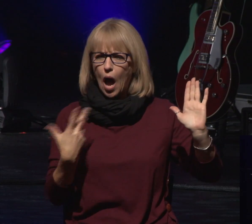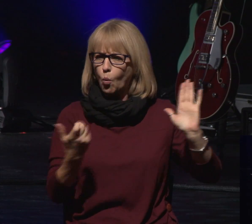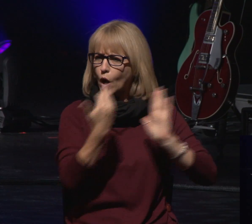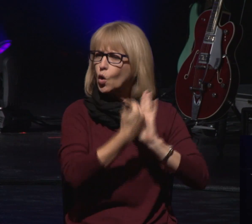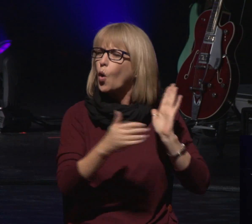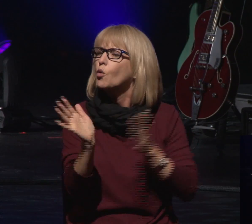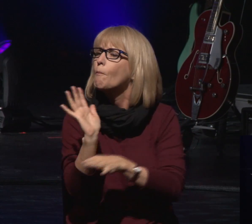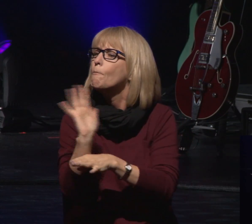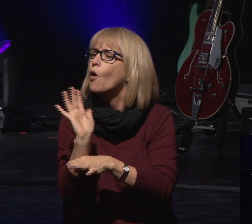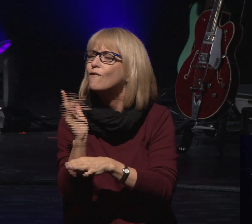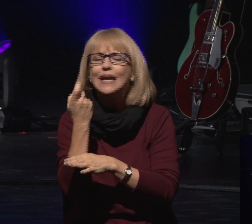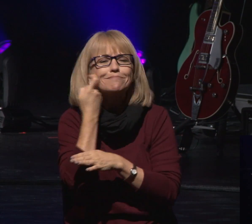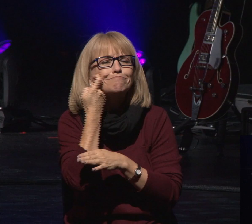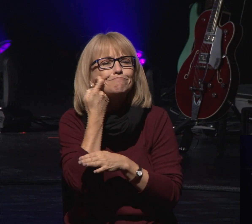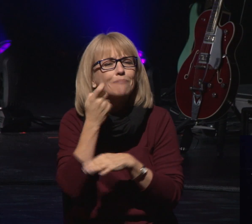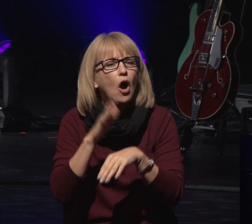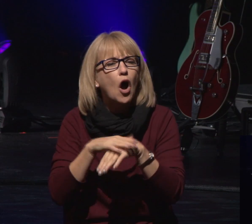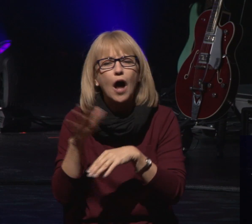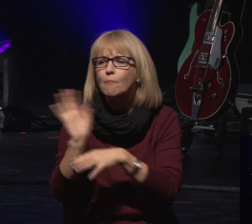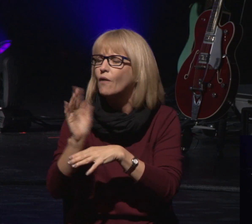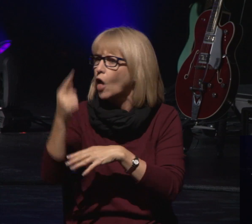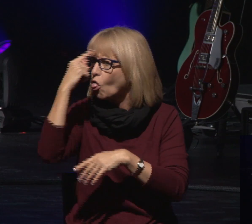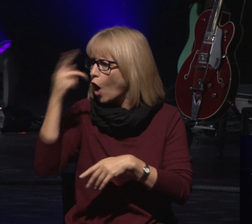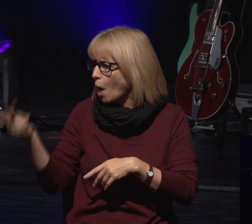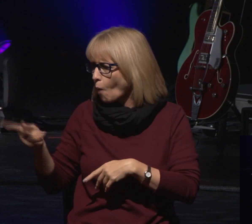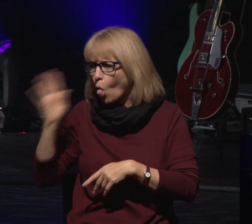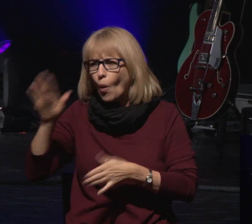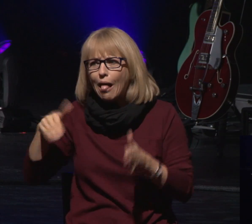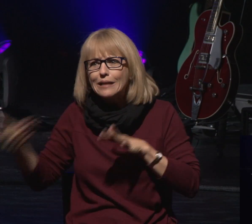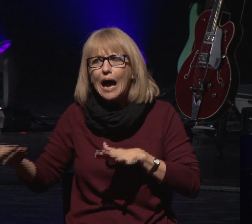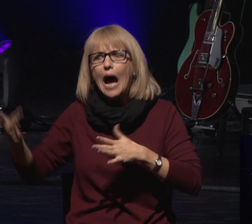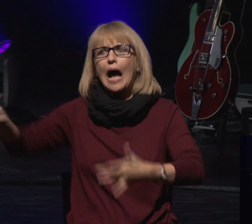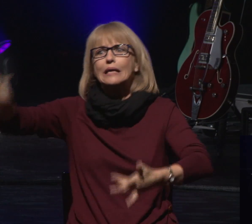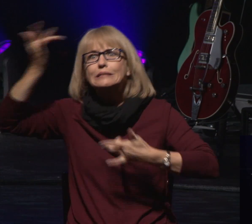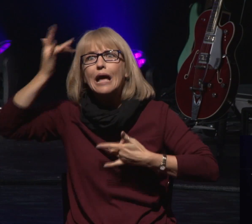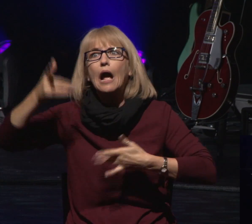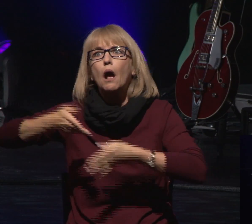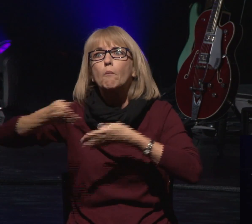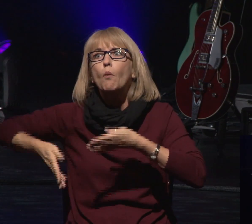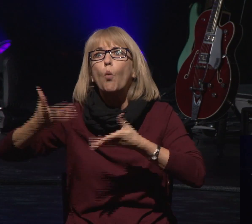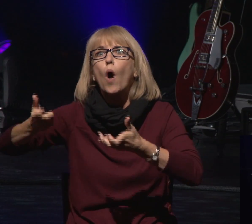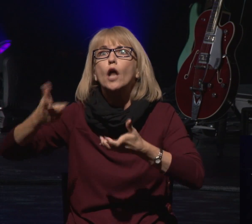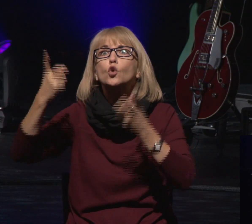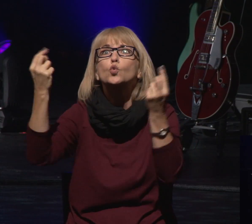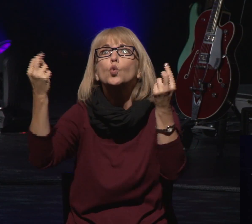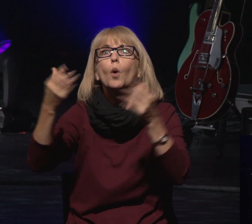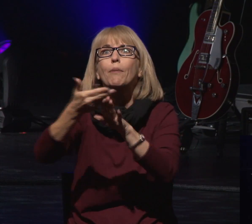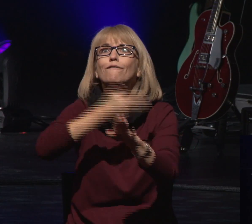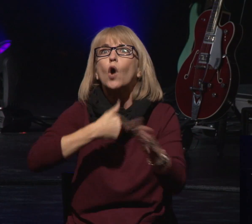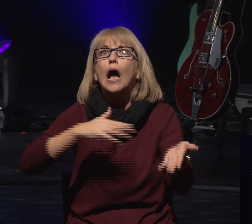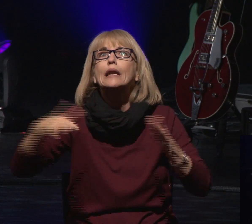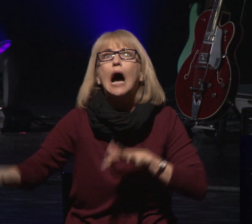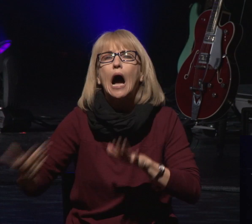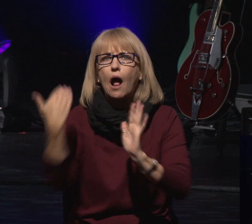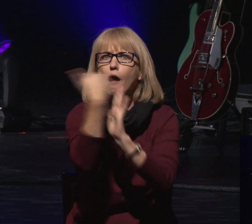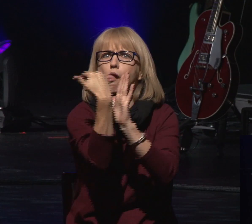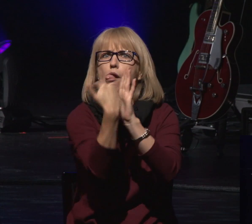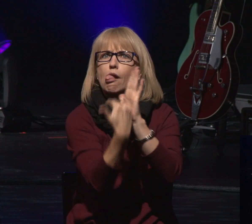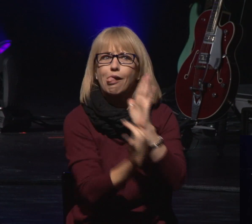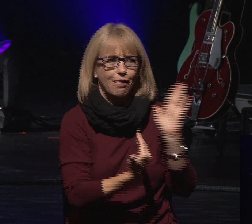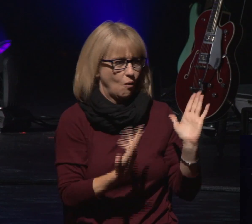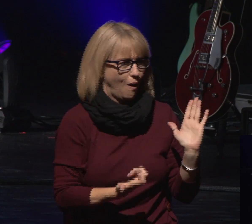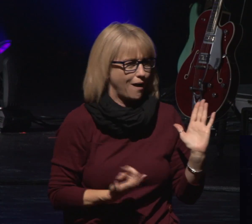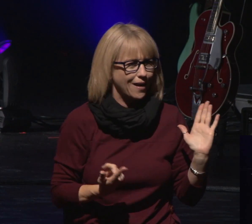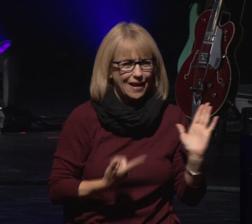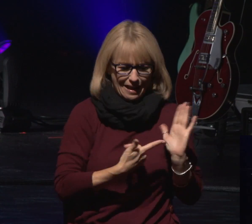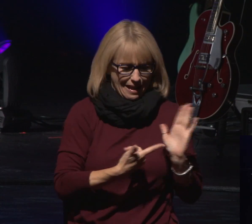back of two guys that thought they were terminal and the things that they needed to get done in their life. But the bucket list of things I think, before I